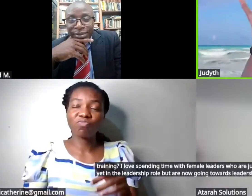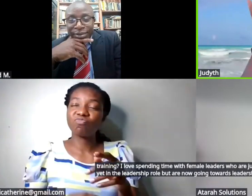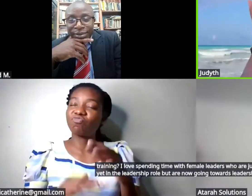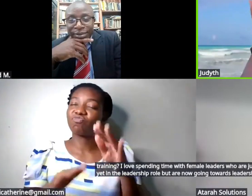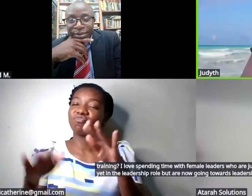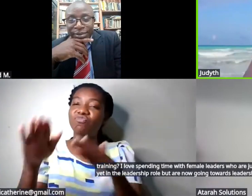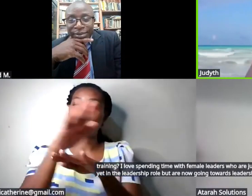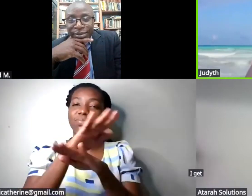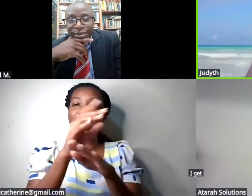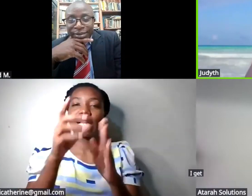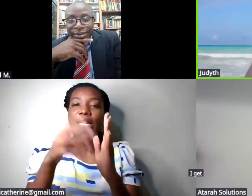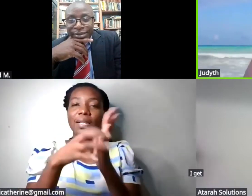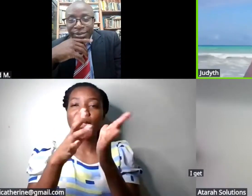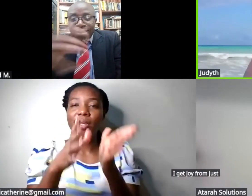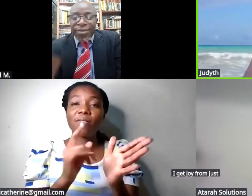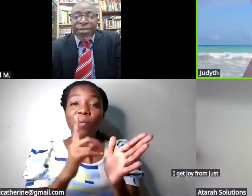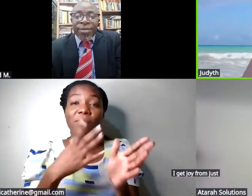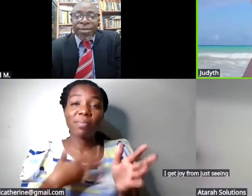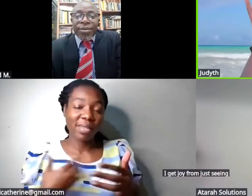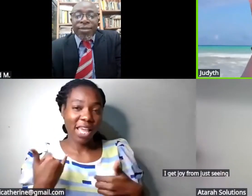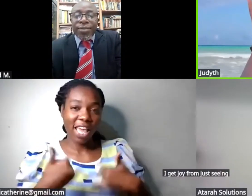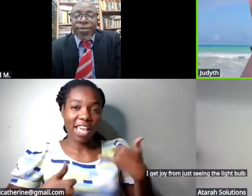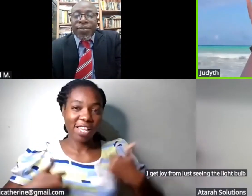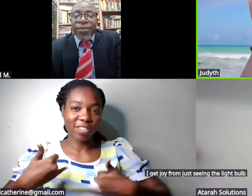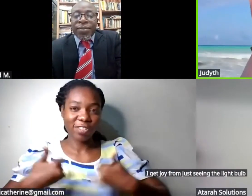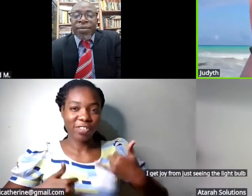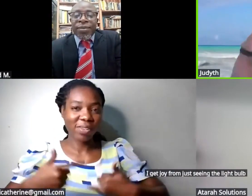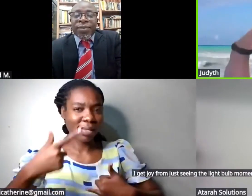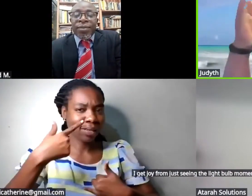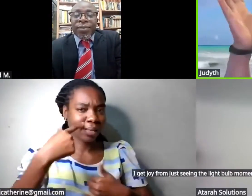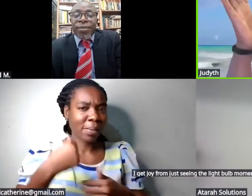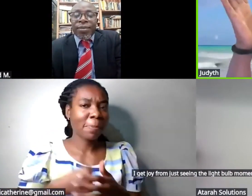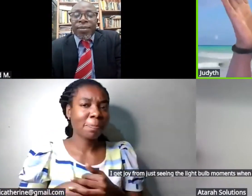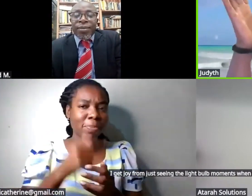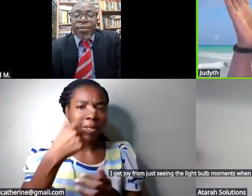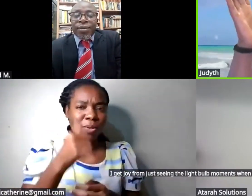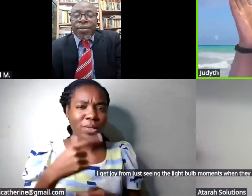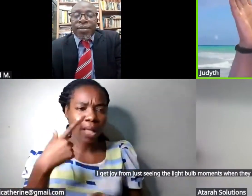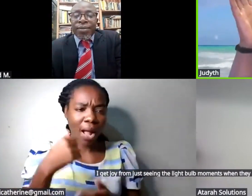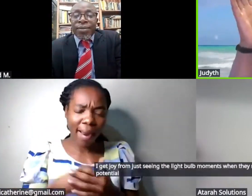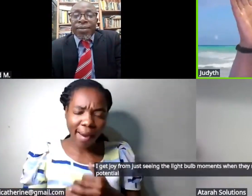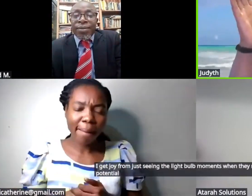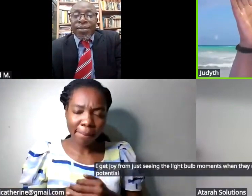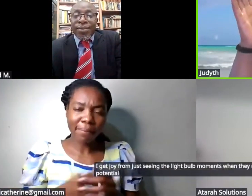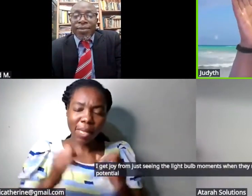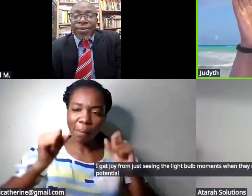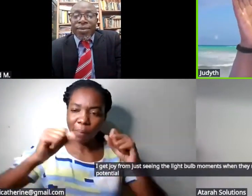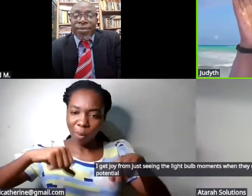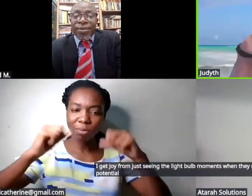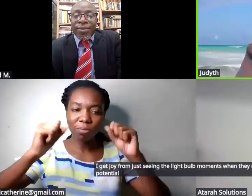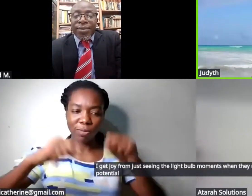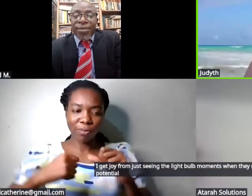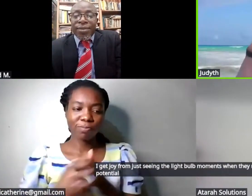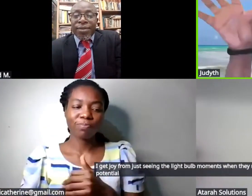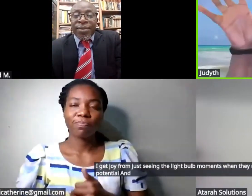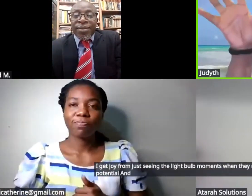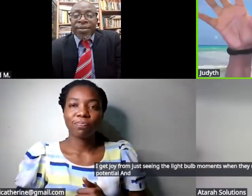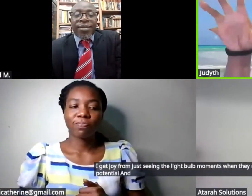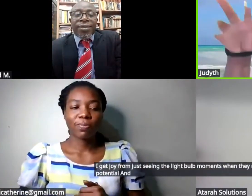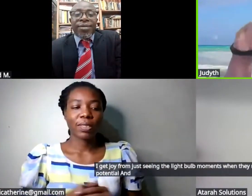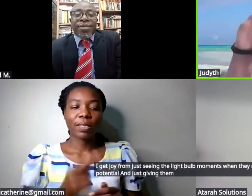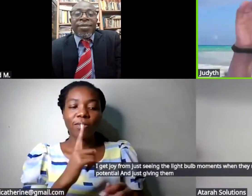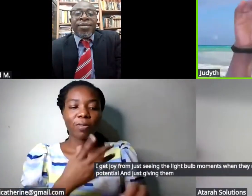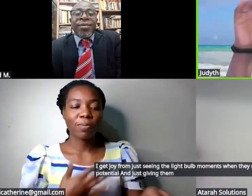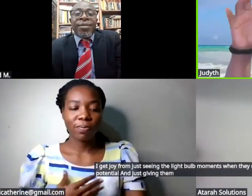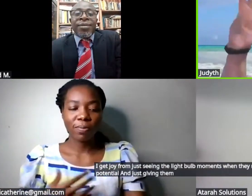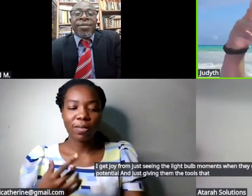get joy from just seeing the light bulb moment when they realize they have potential. And just giving them the tools that they